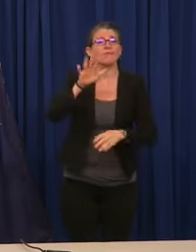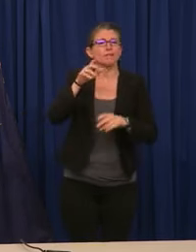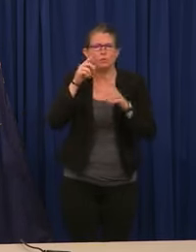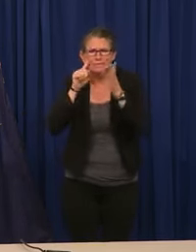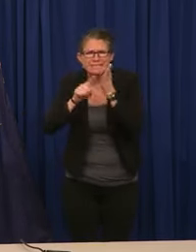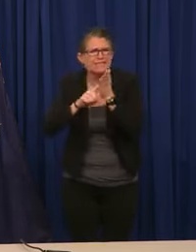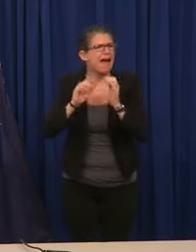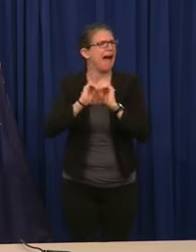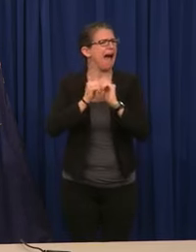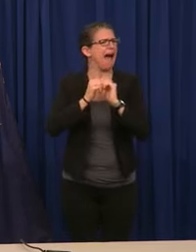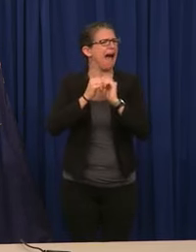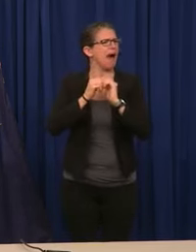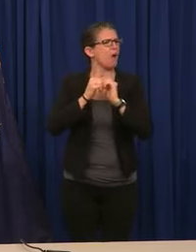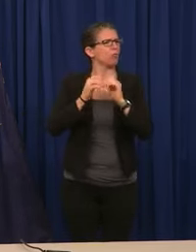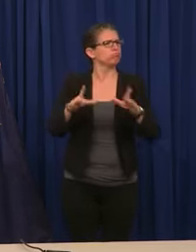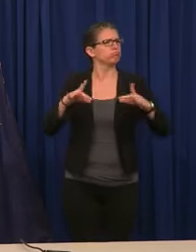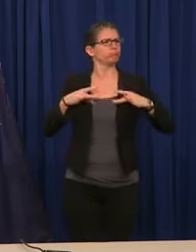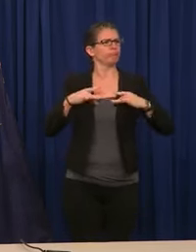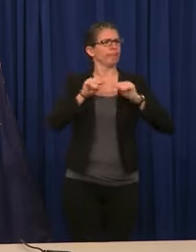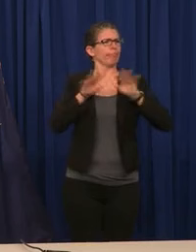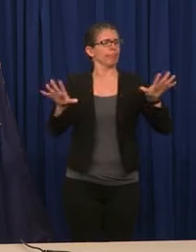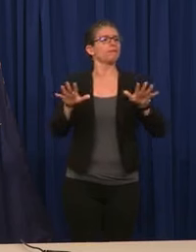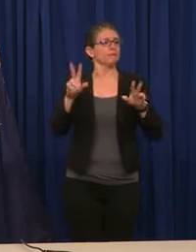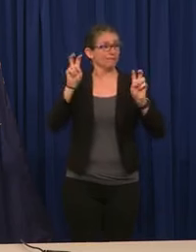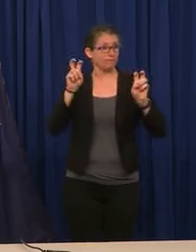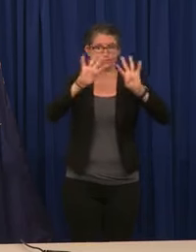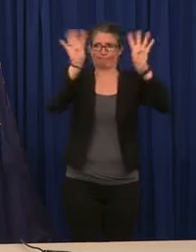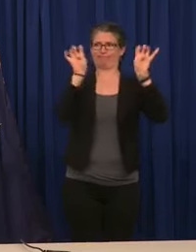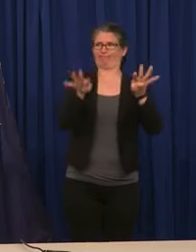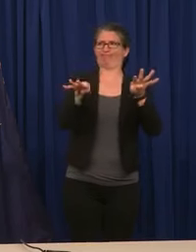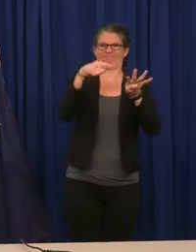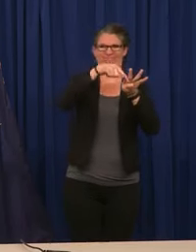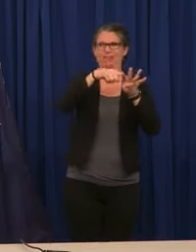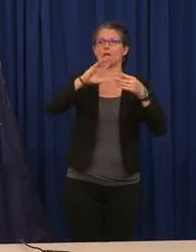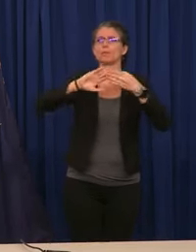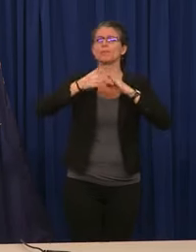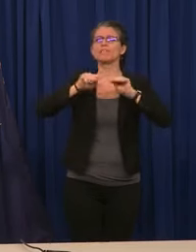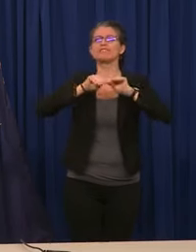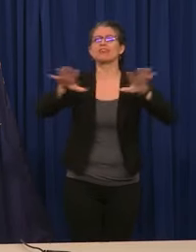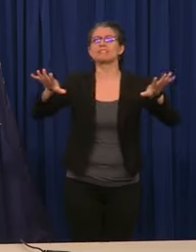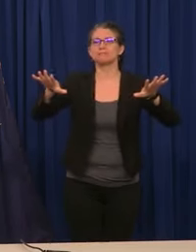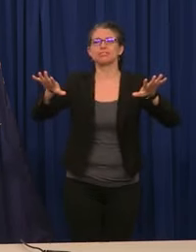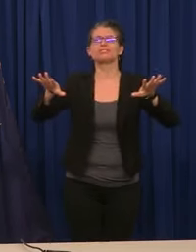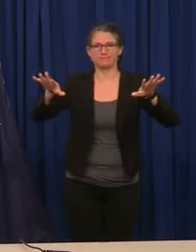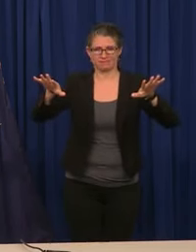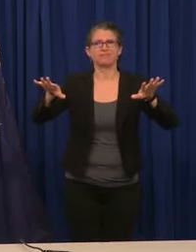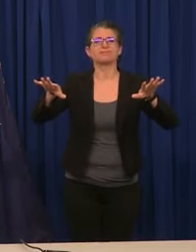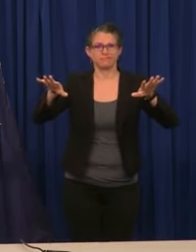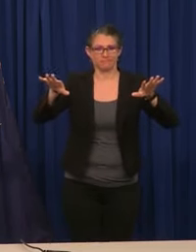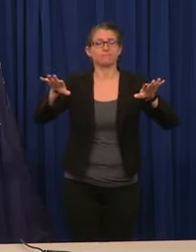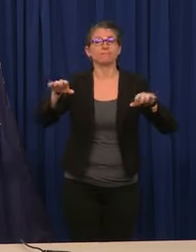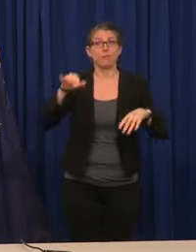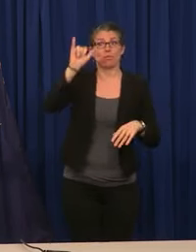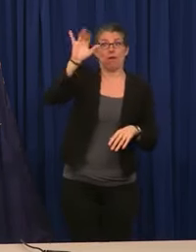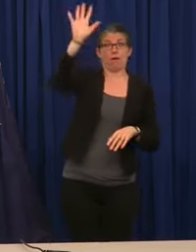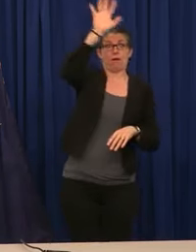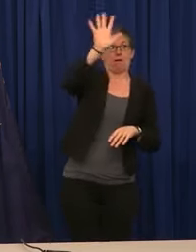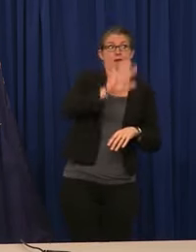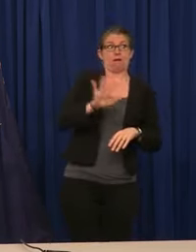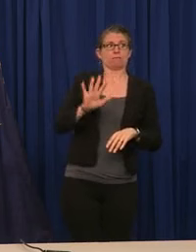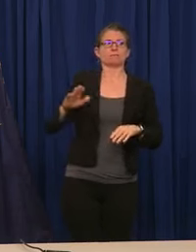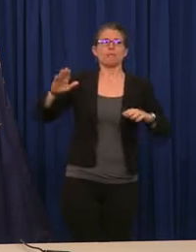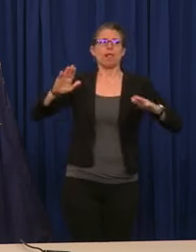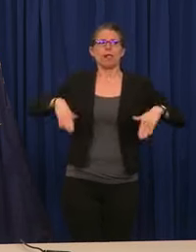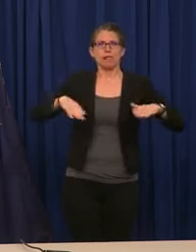this time, we have not satisfied that second threshold in order to determine that community transmission